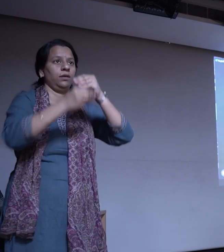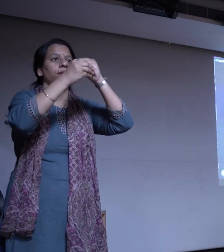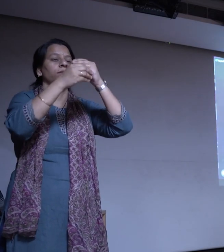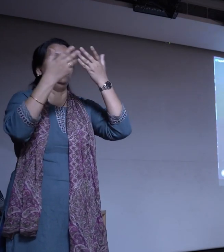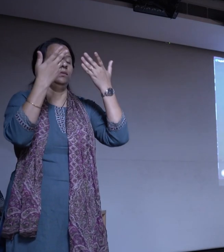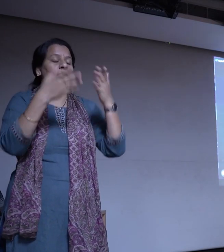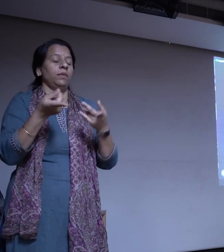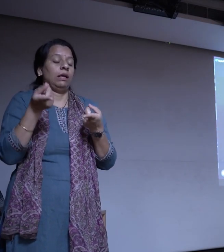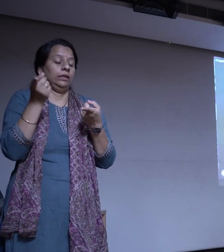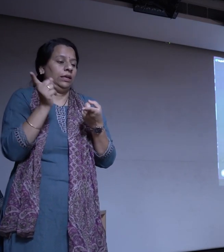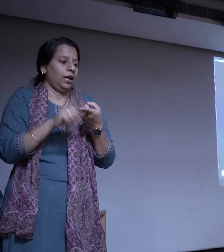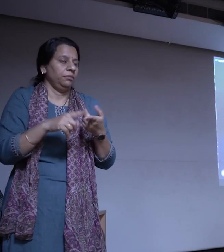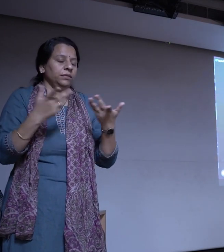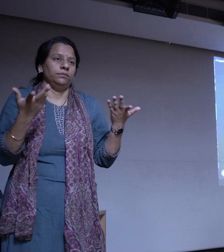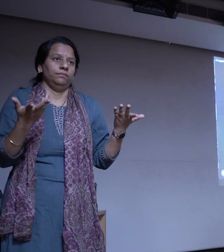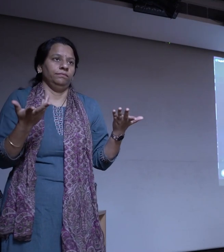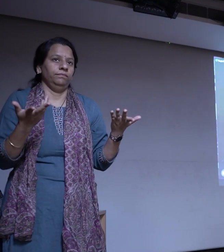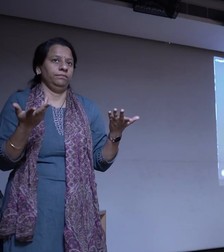group unfortunately